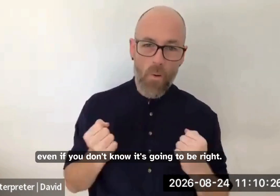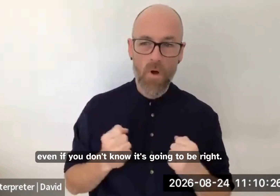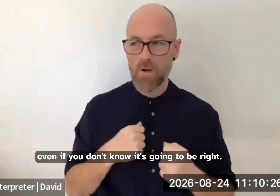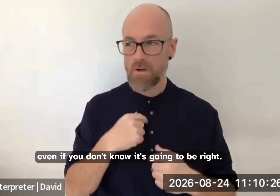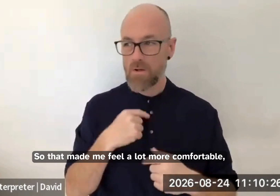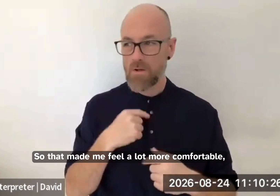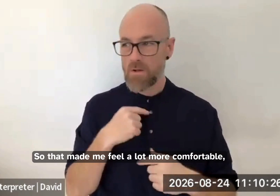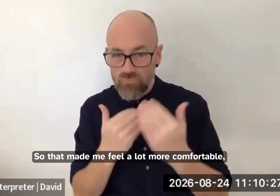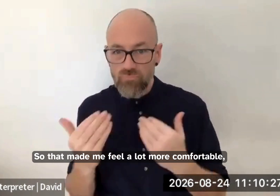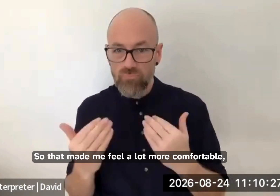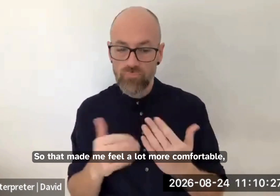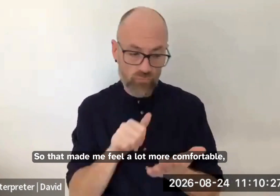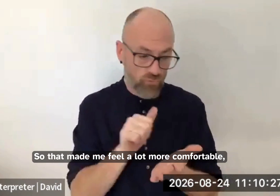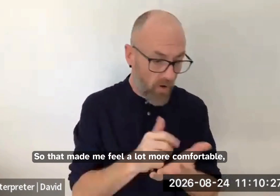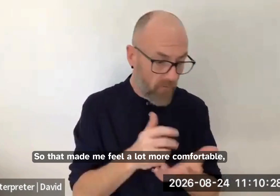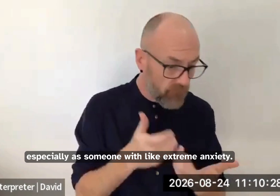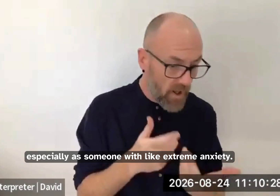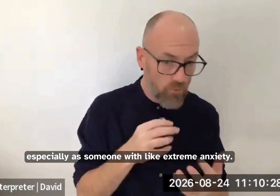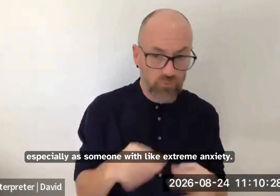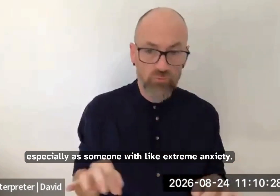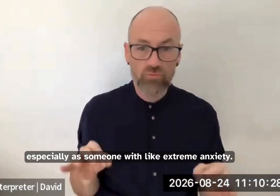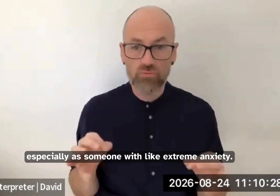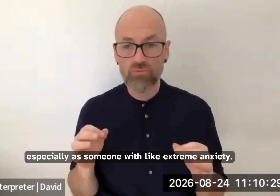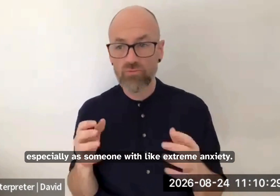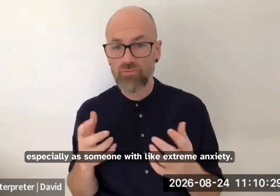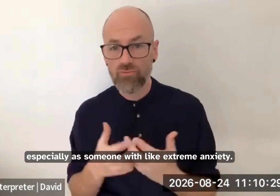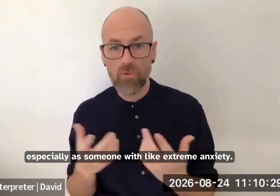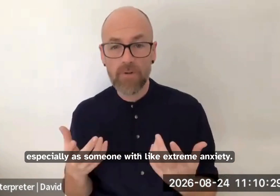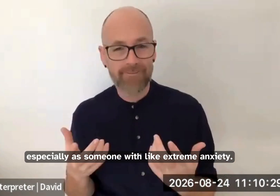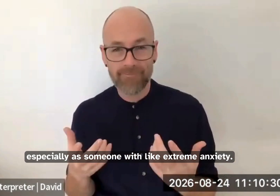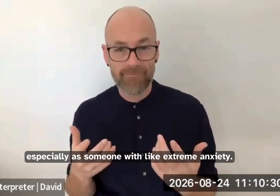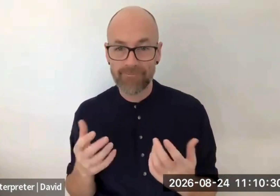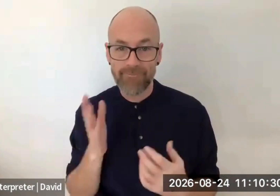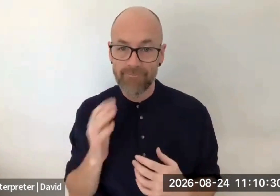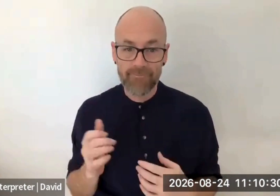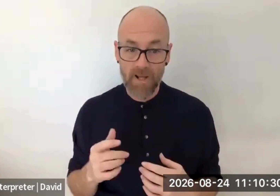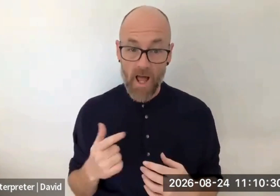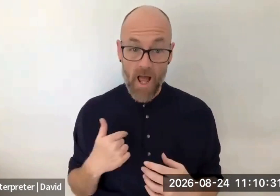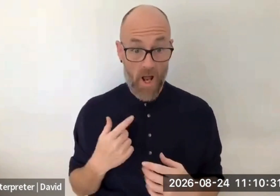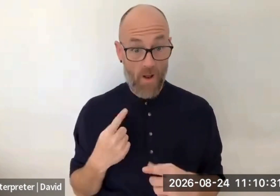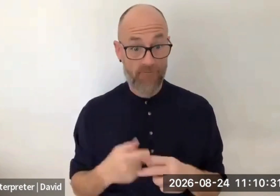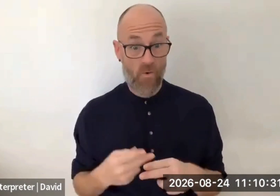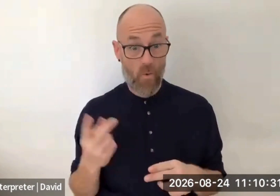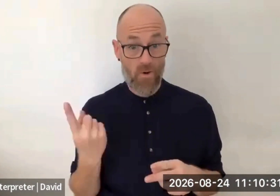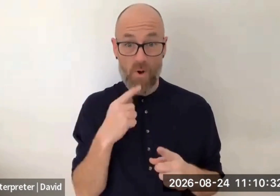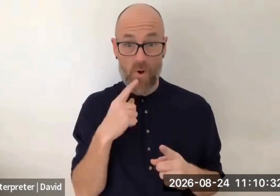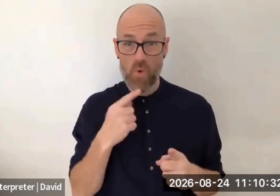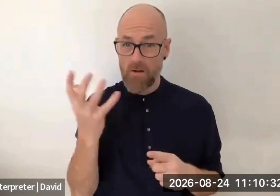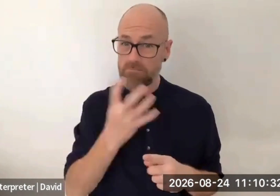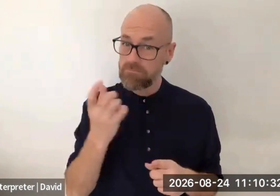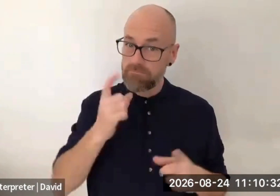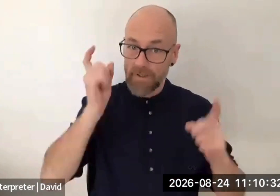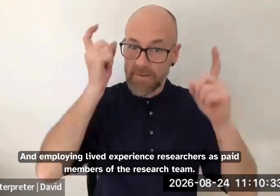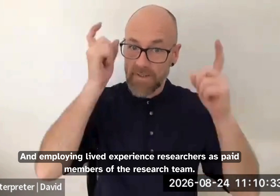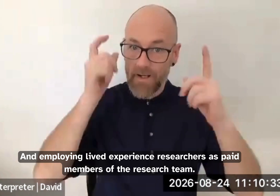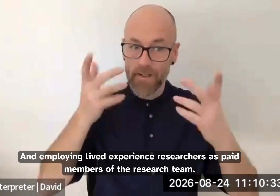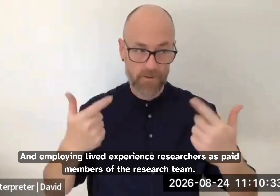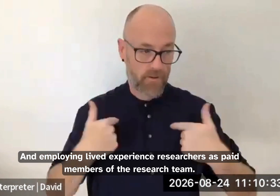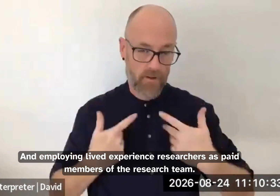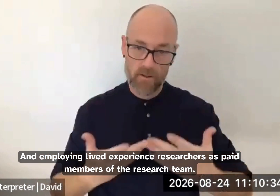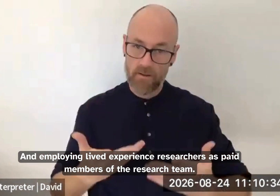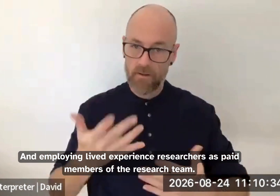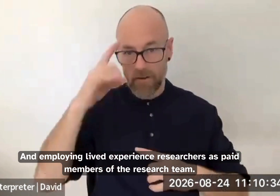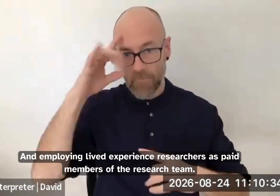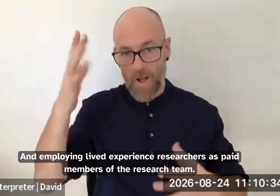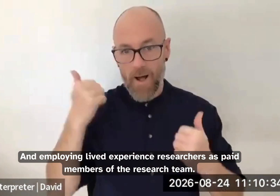going to be right. So that made me feel a lot more comfortable, especially someone with like extreme anxiety. and